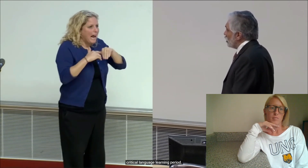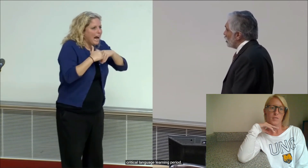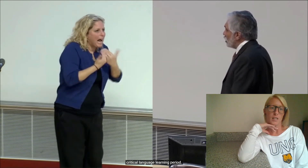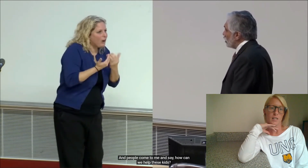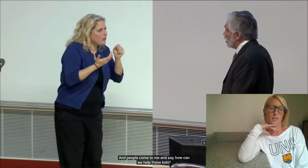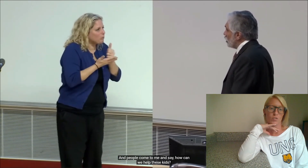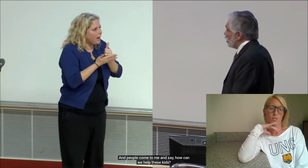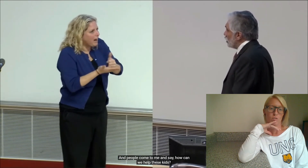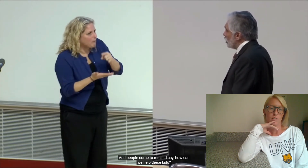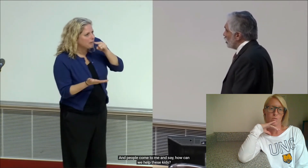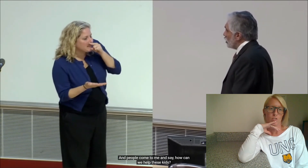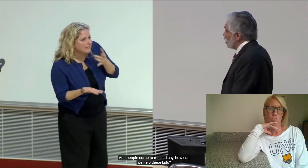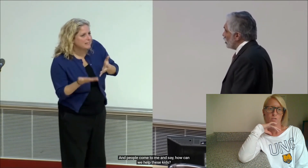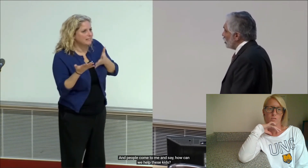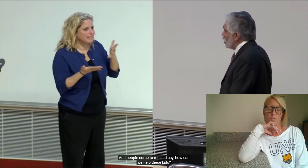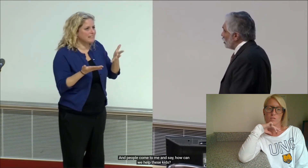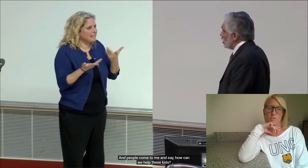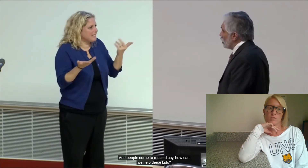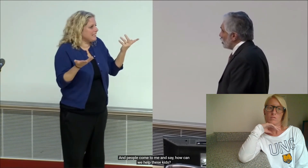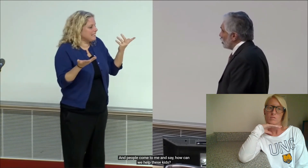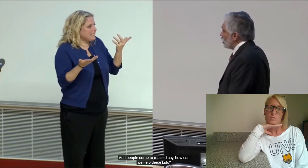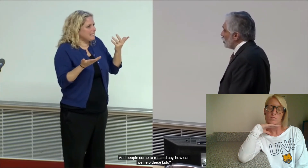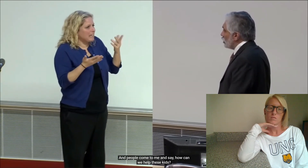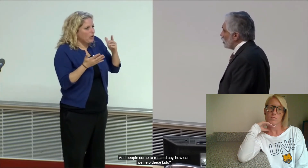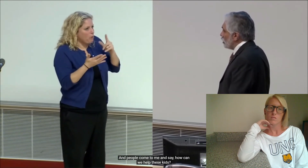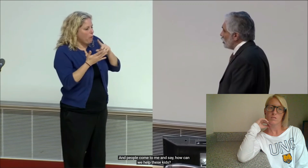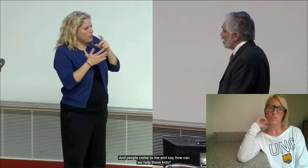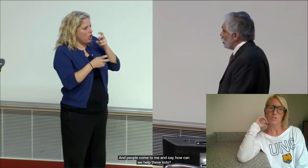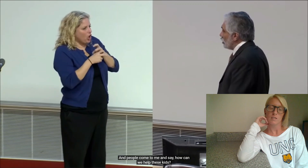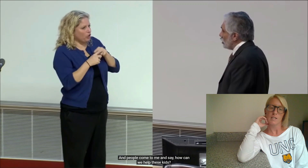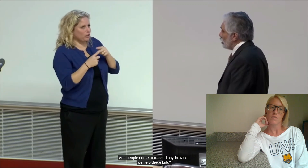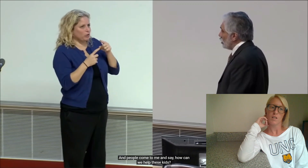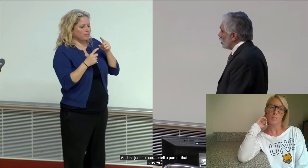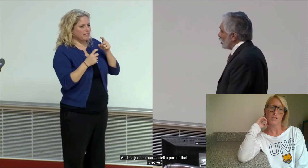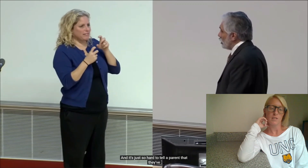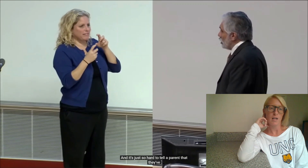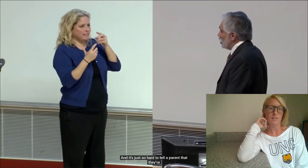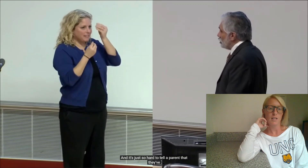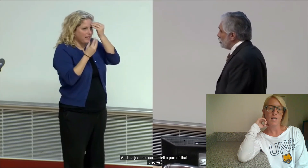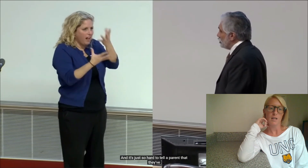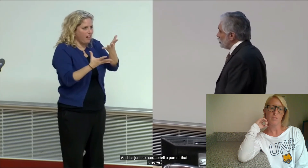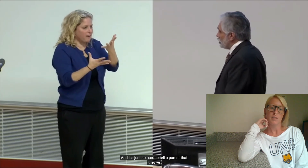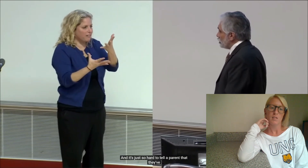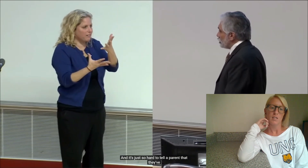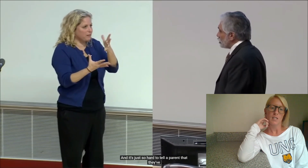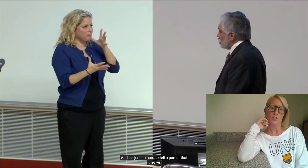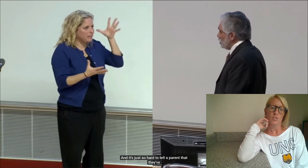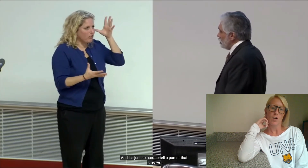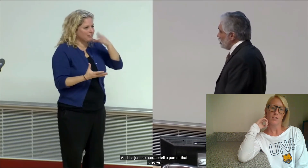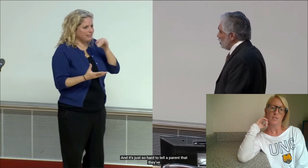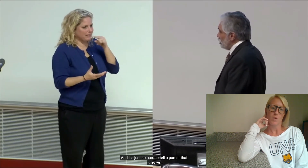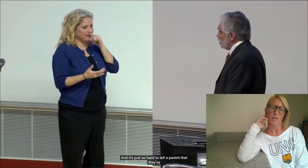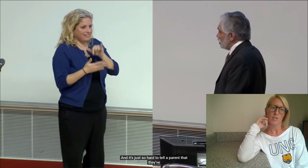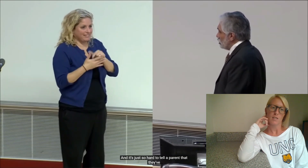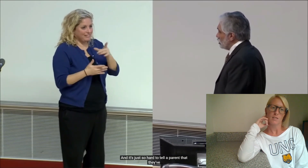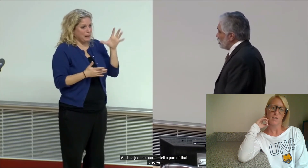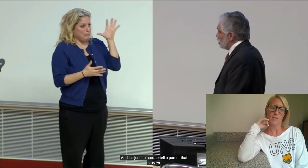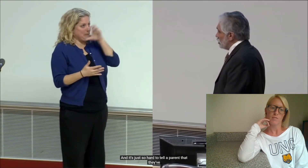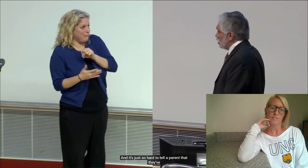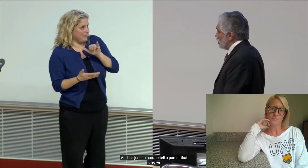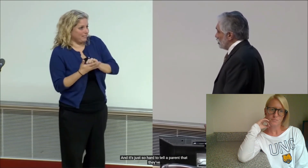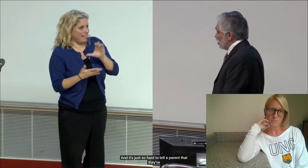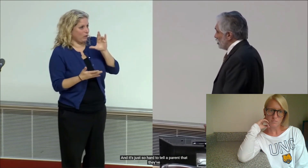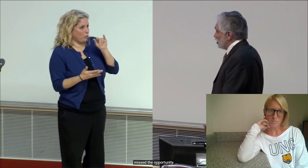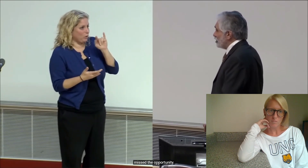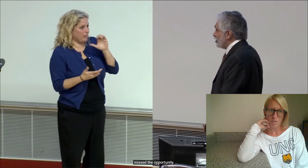learning period. And people come to me and say, how can we help these kids? And it's just so hard to tell a